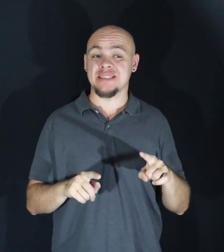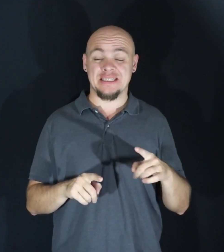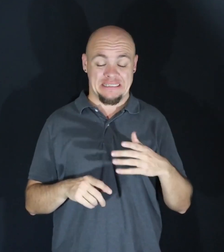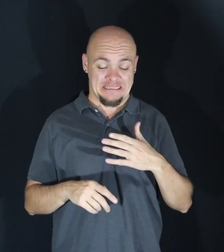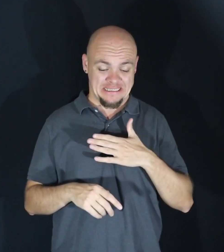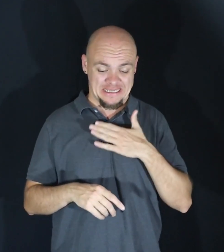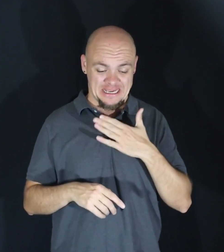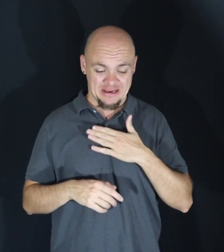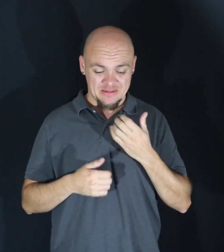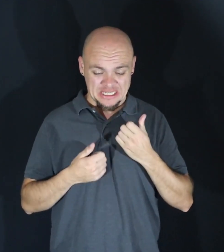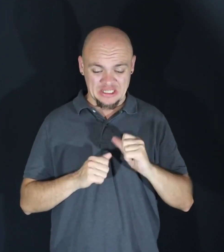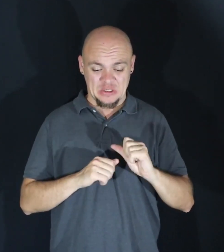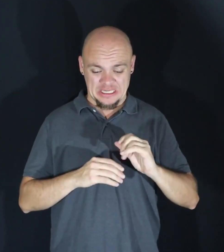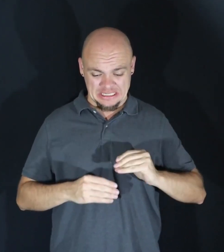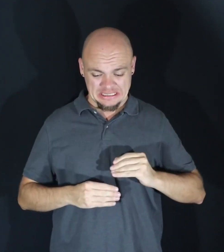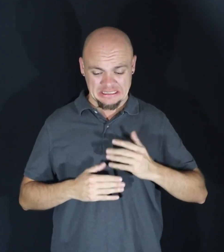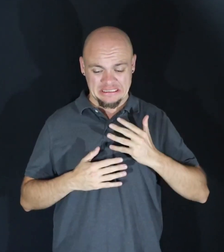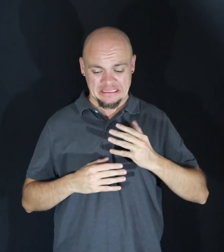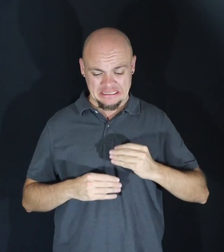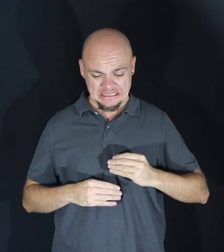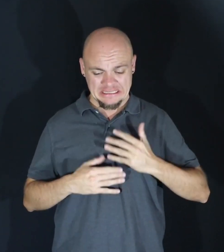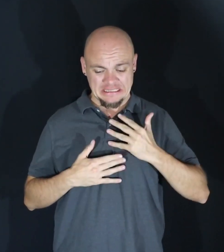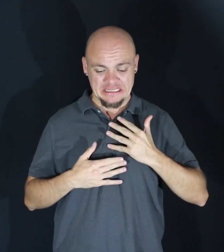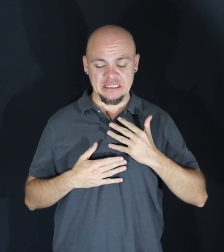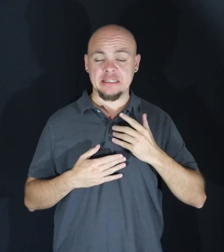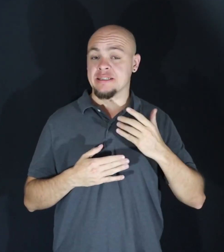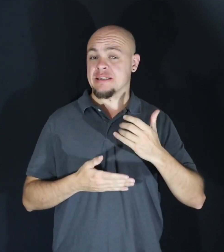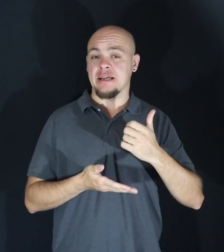happy didn't help.